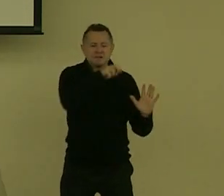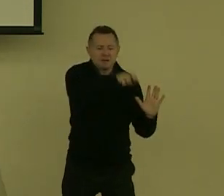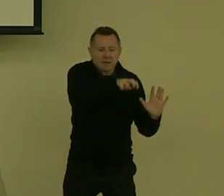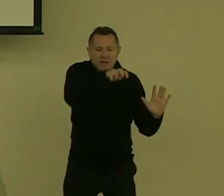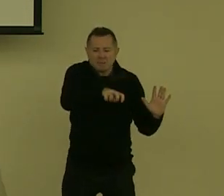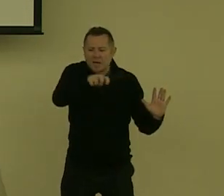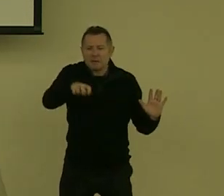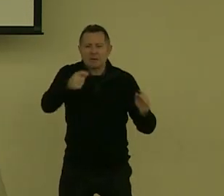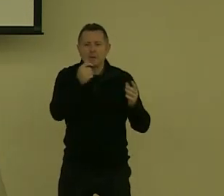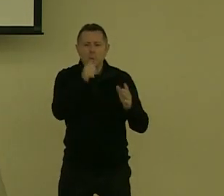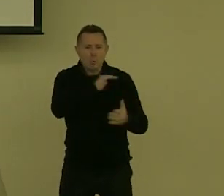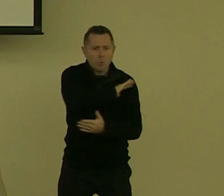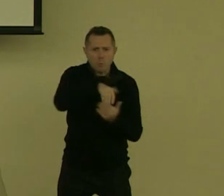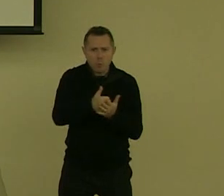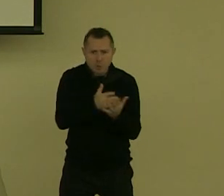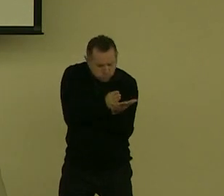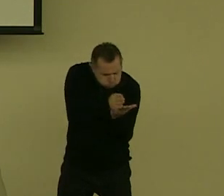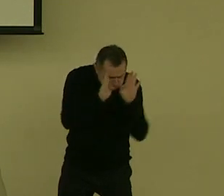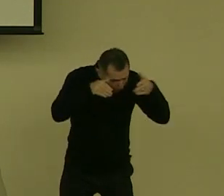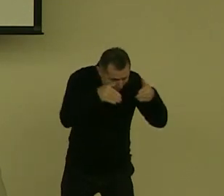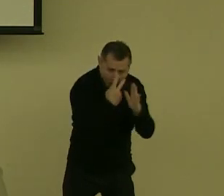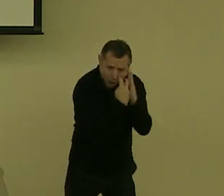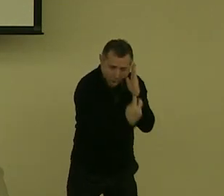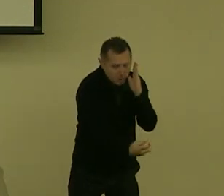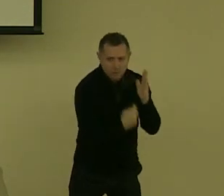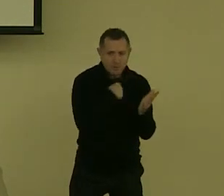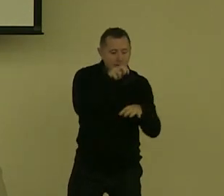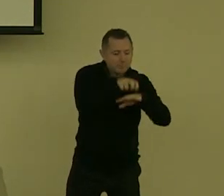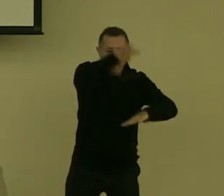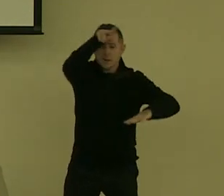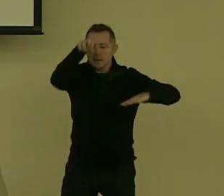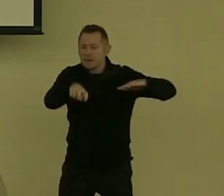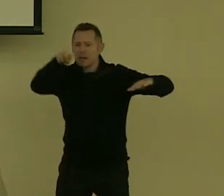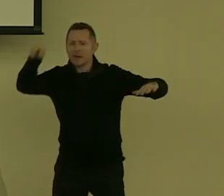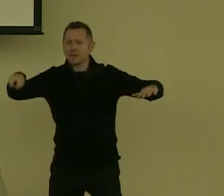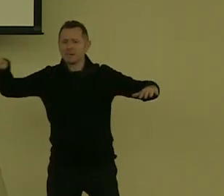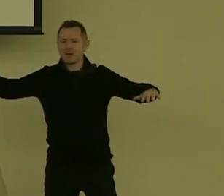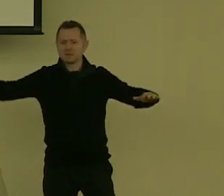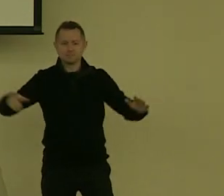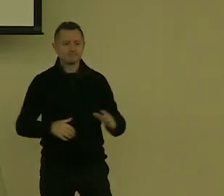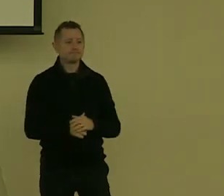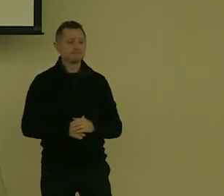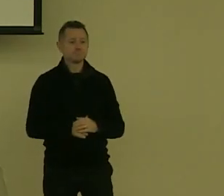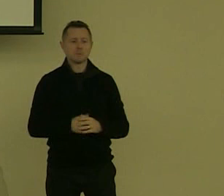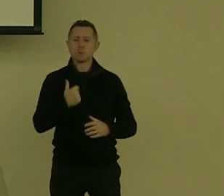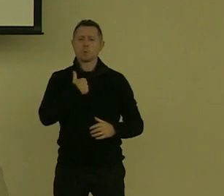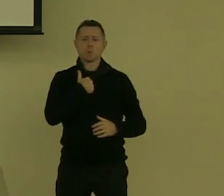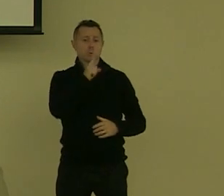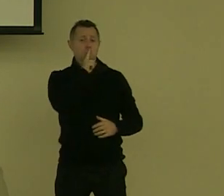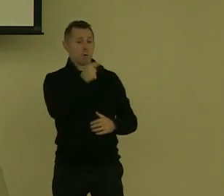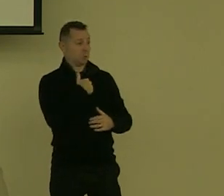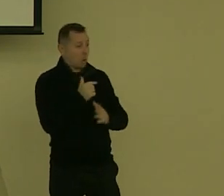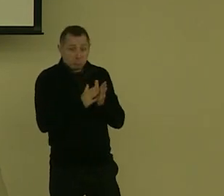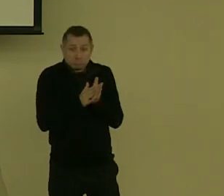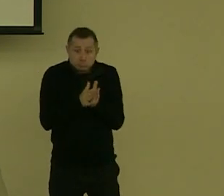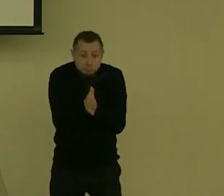you know, my interests vary, so it goes from the mainstream to the independent. And yeah, I'm just looking forward to talking a